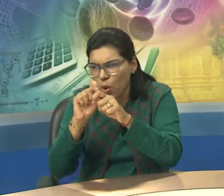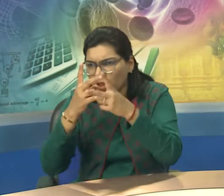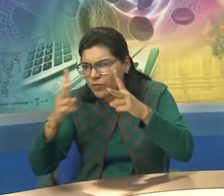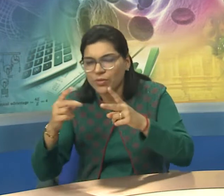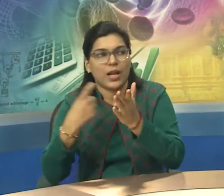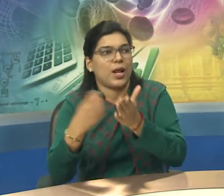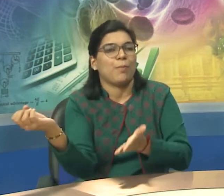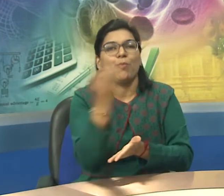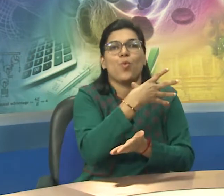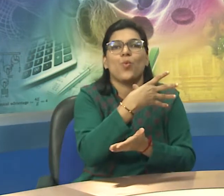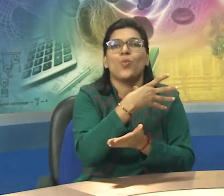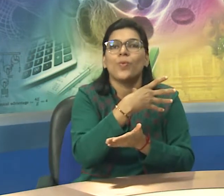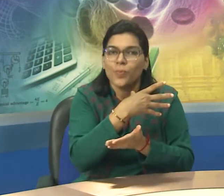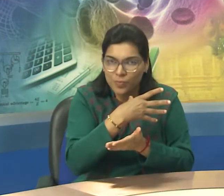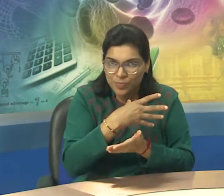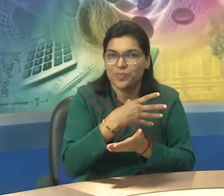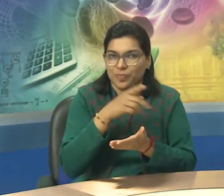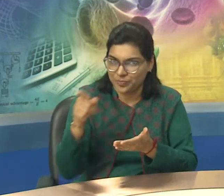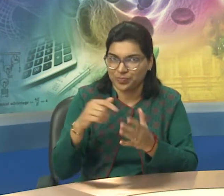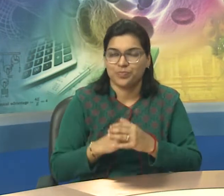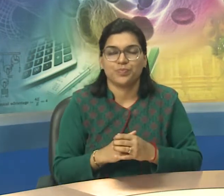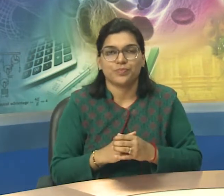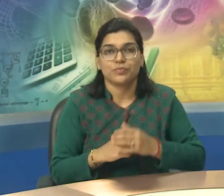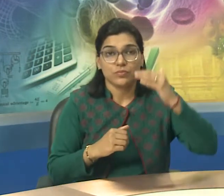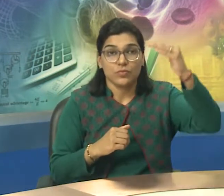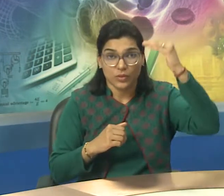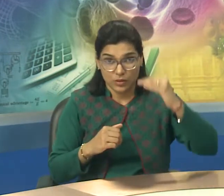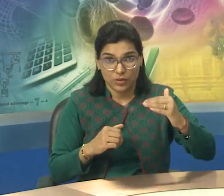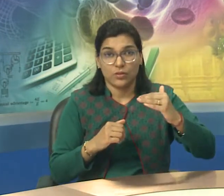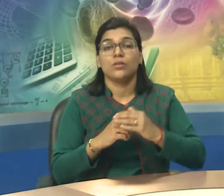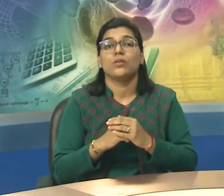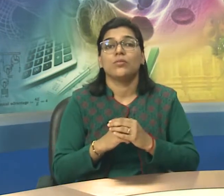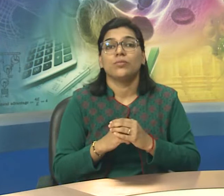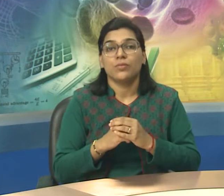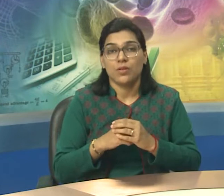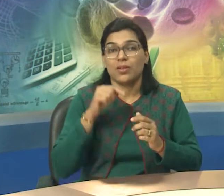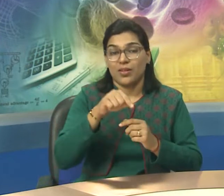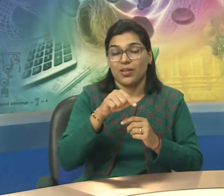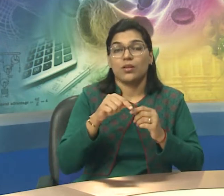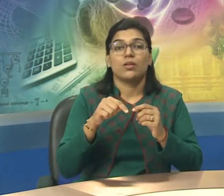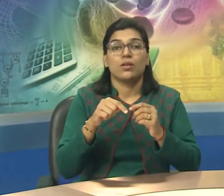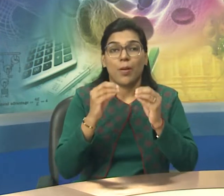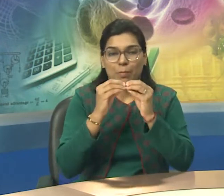responsibility and do the back office or front office work of